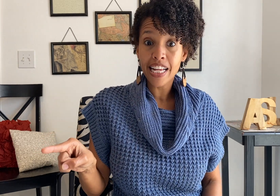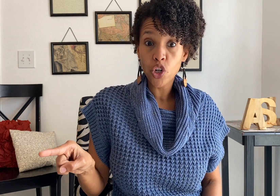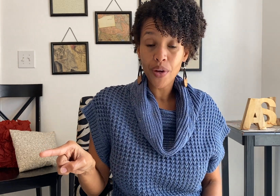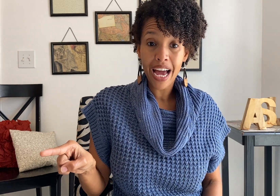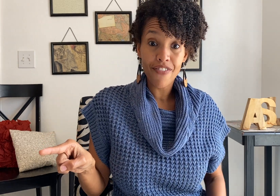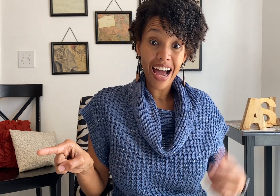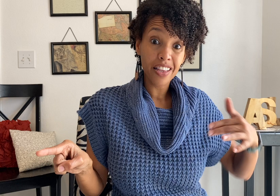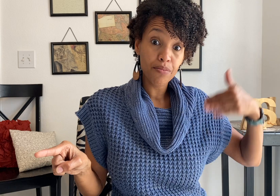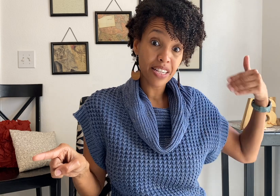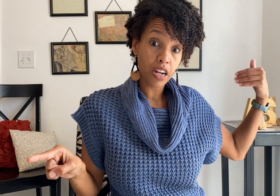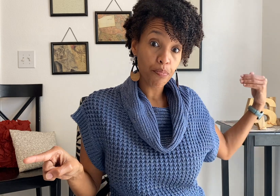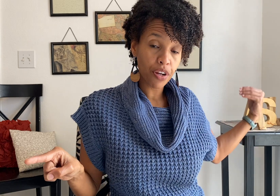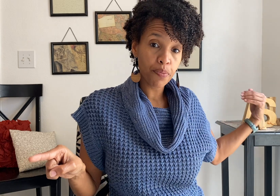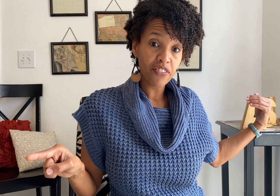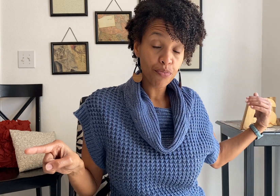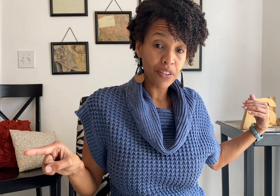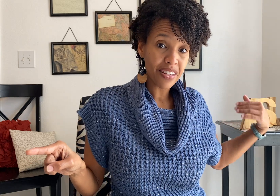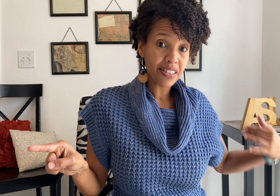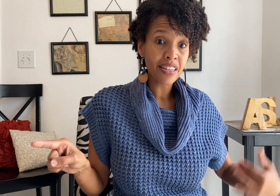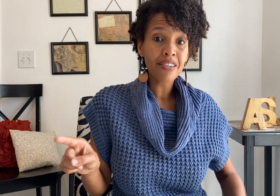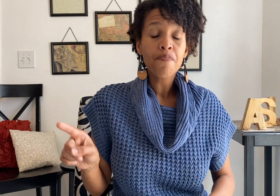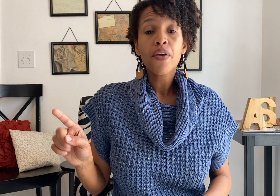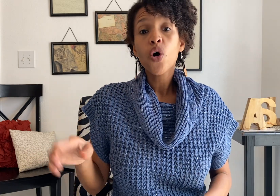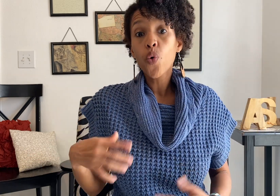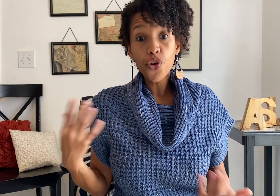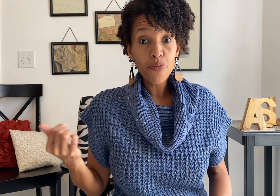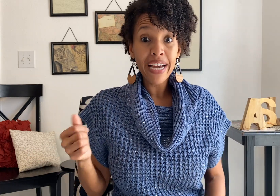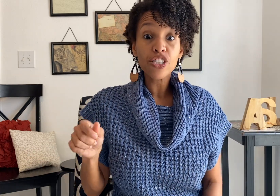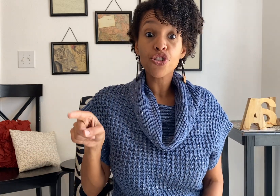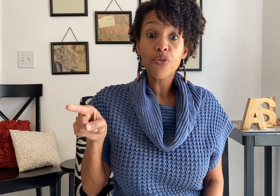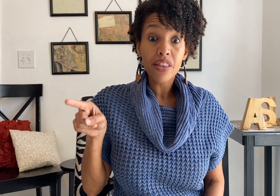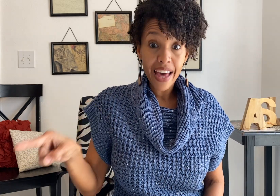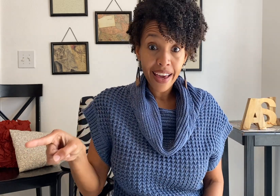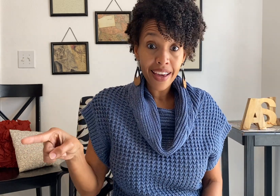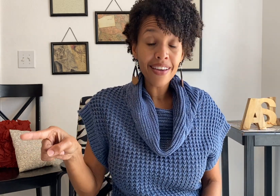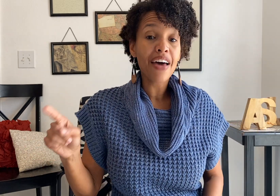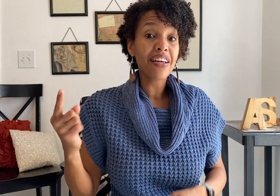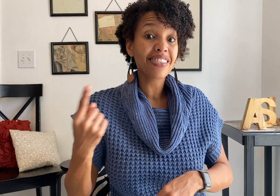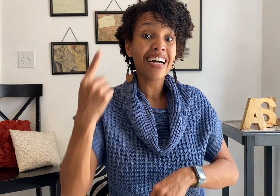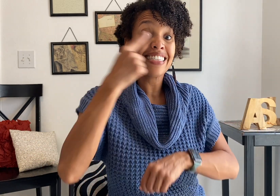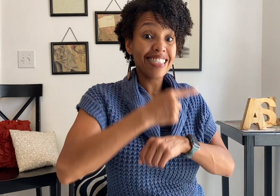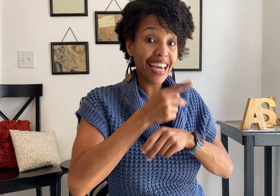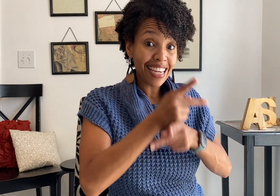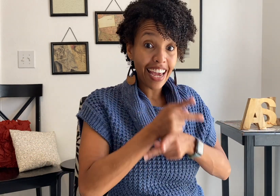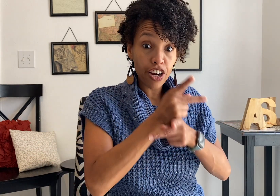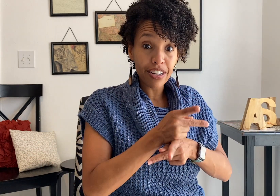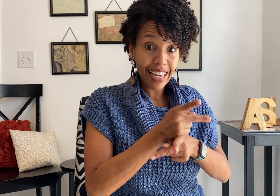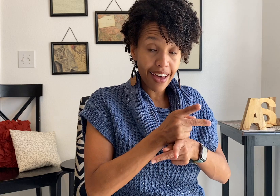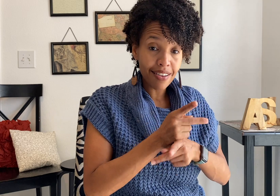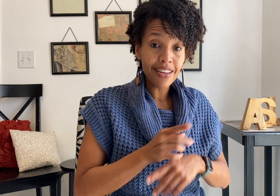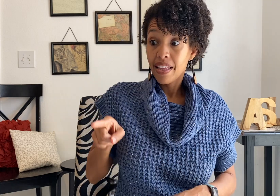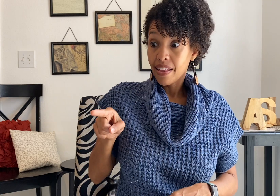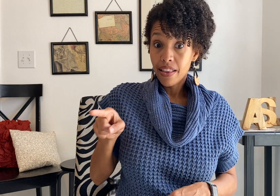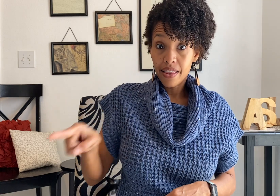where we have had them set up previously, or you might do they and then sign daycare again,